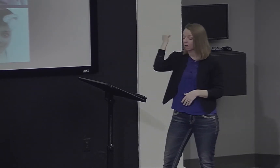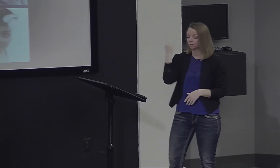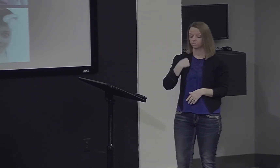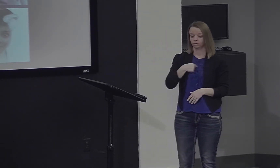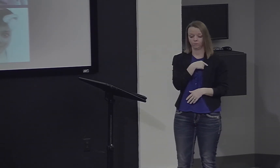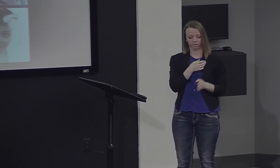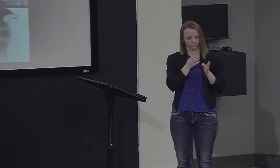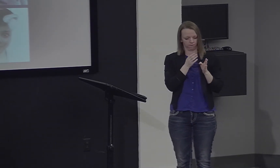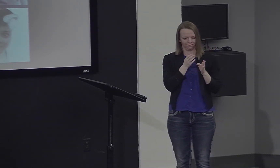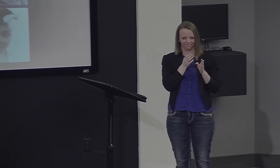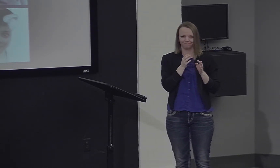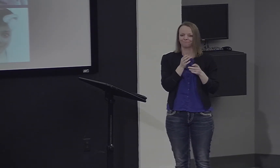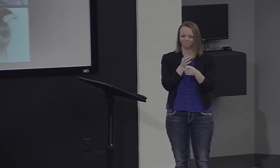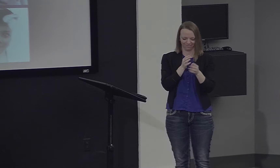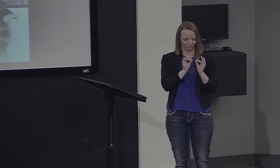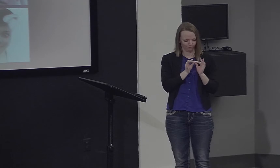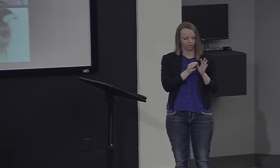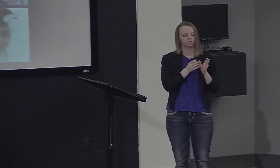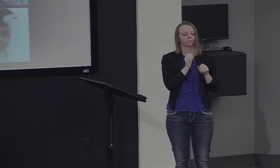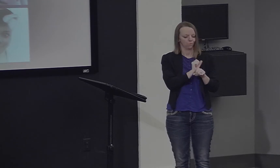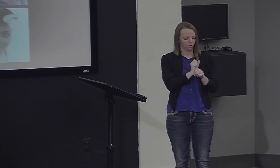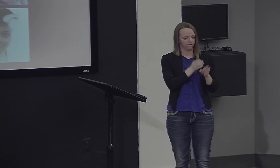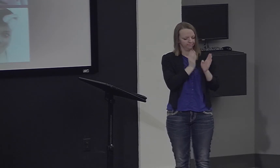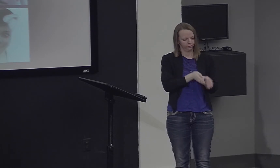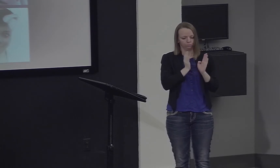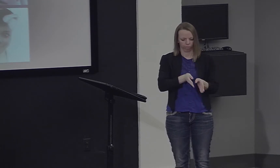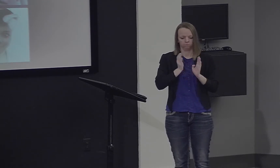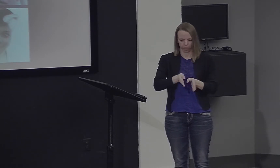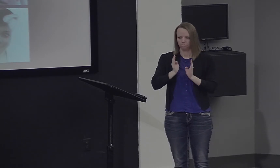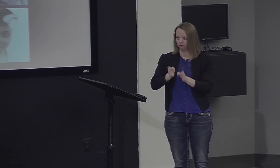your future vision? What do you want to see happen?